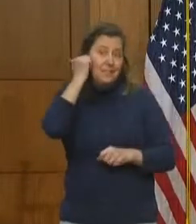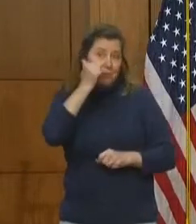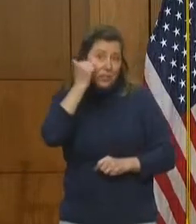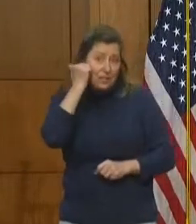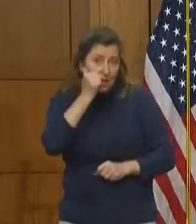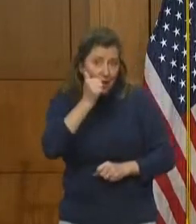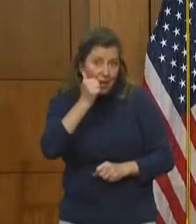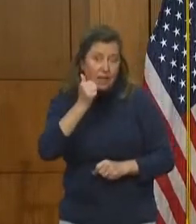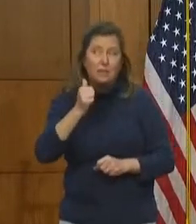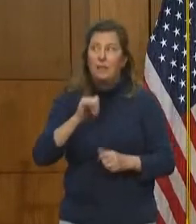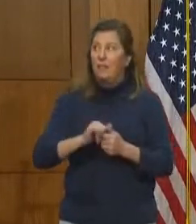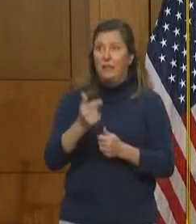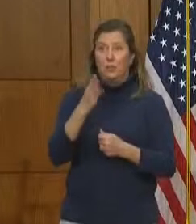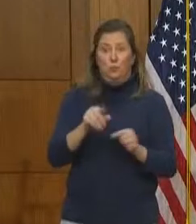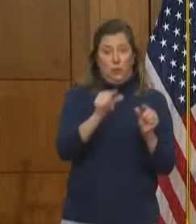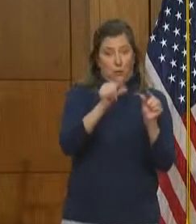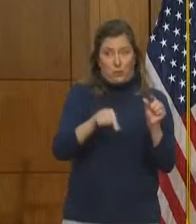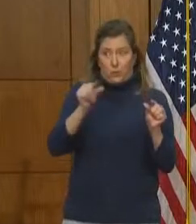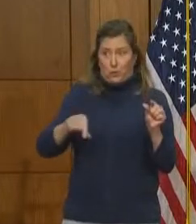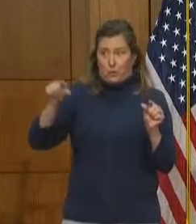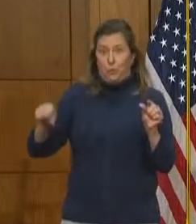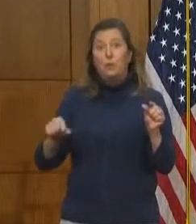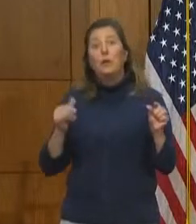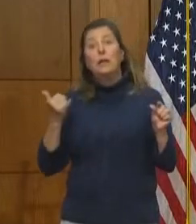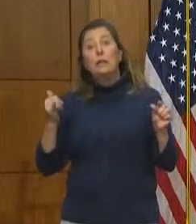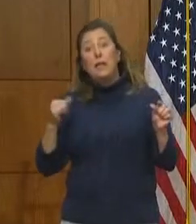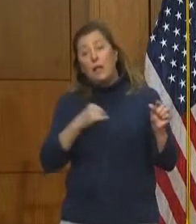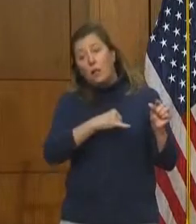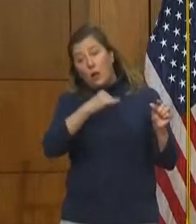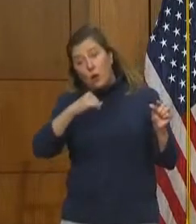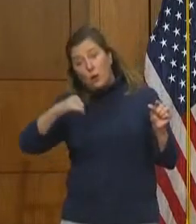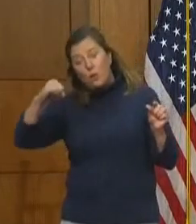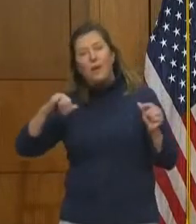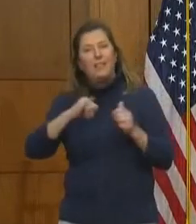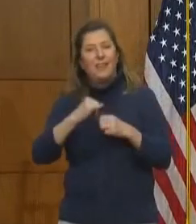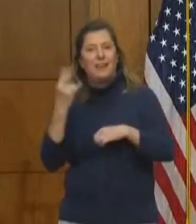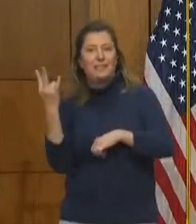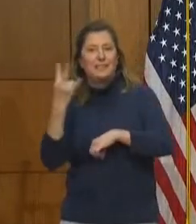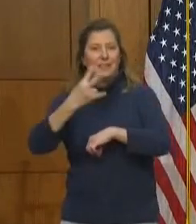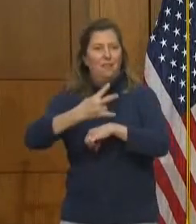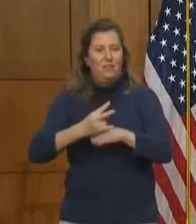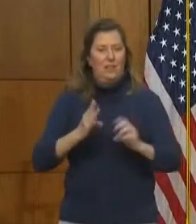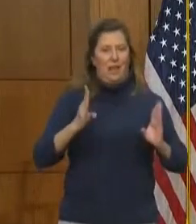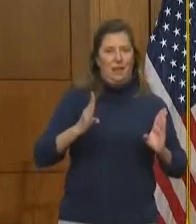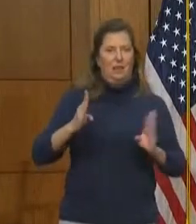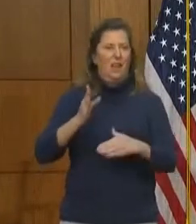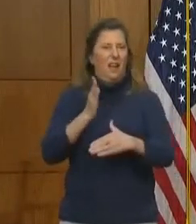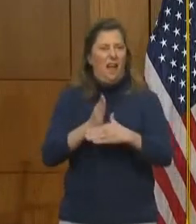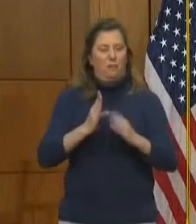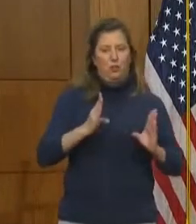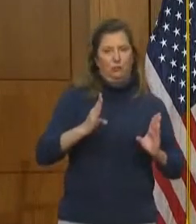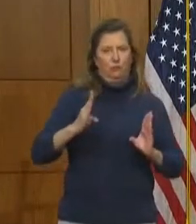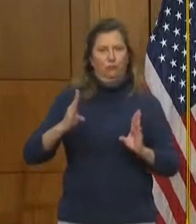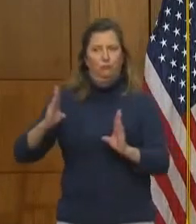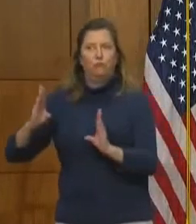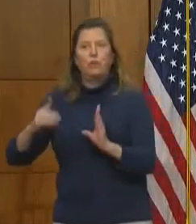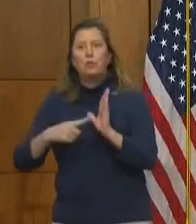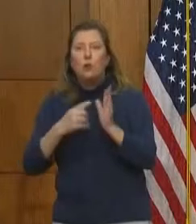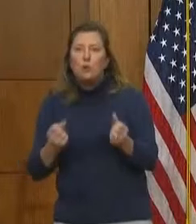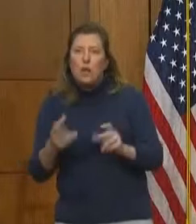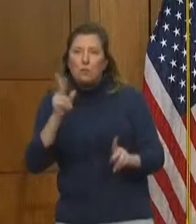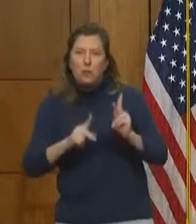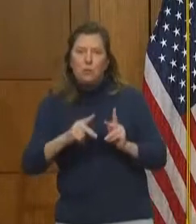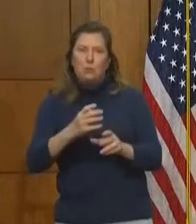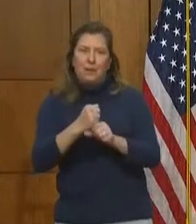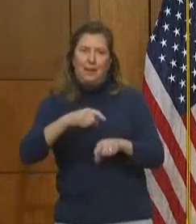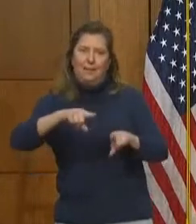day in the blue bars. The yellow line represents a 7-day moving average of how many people we